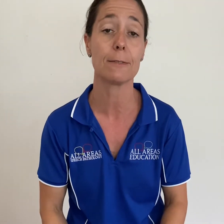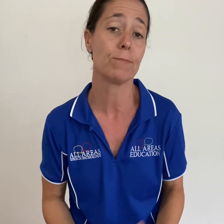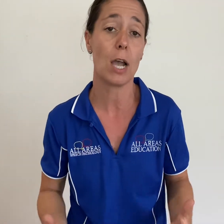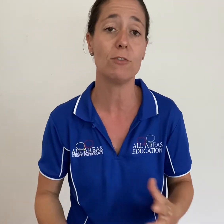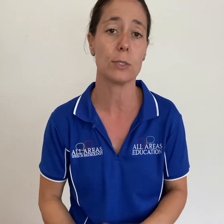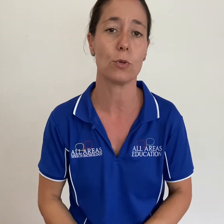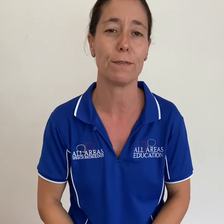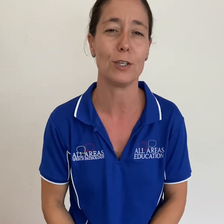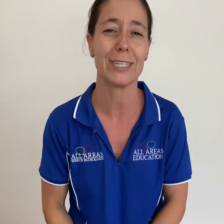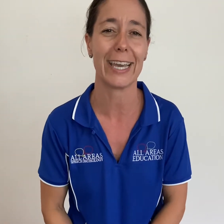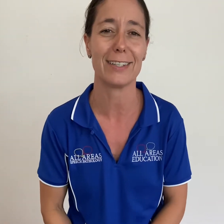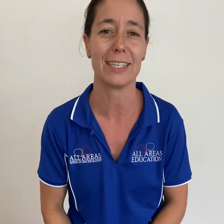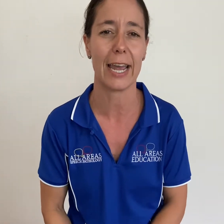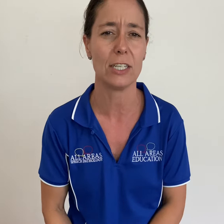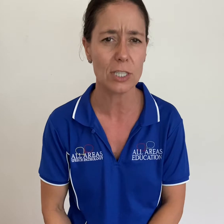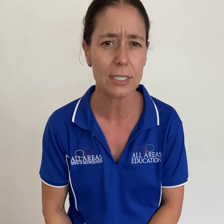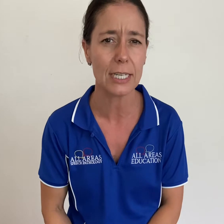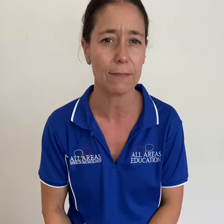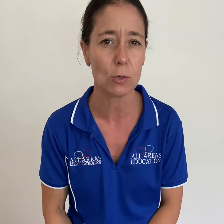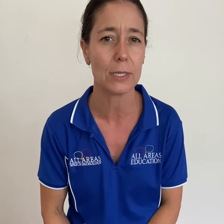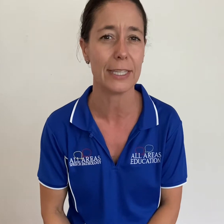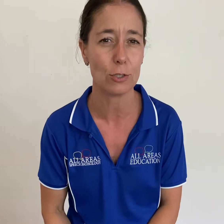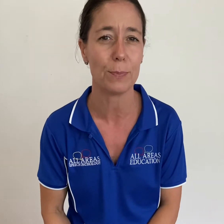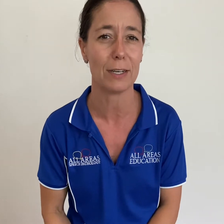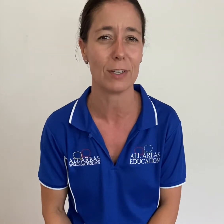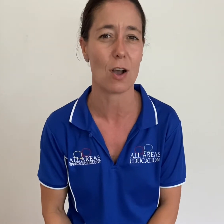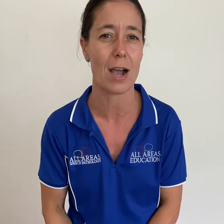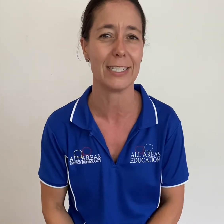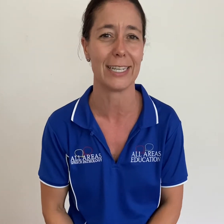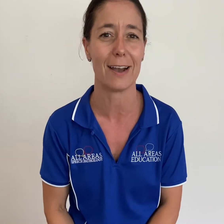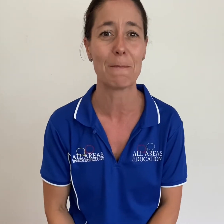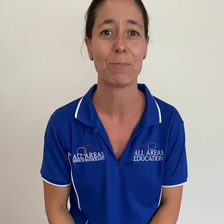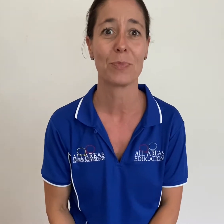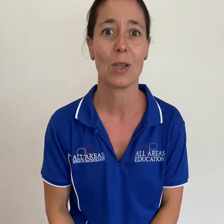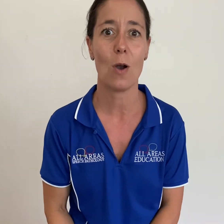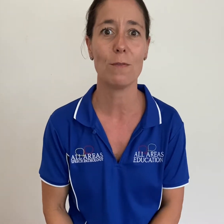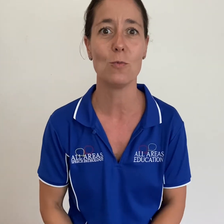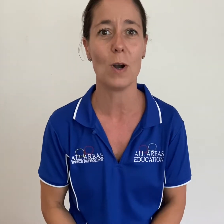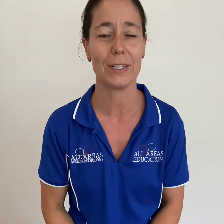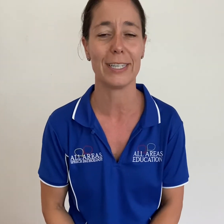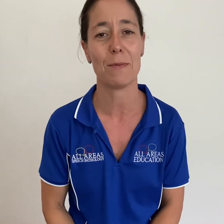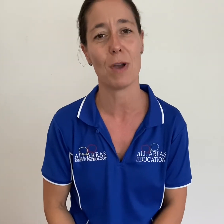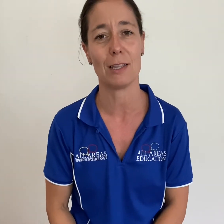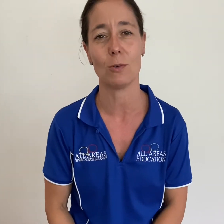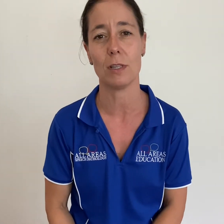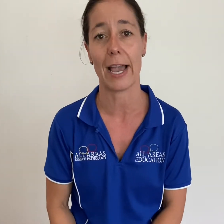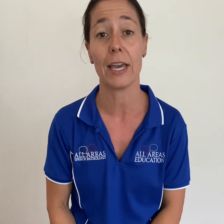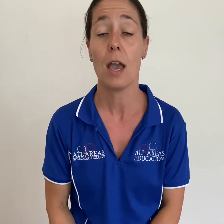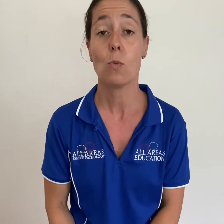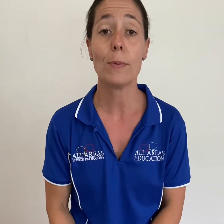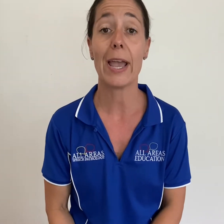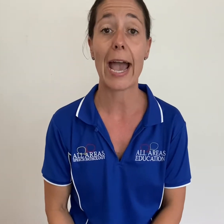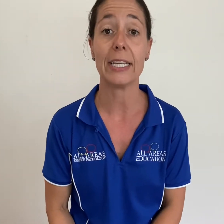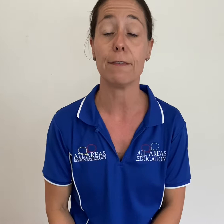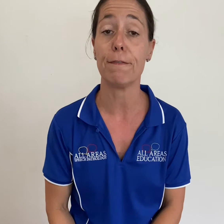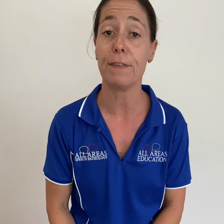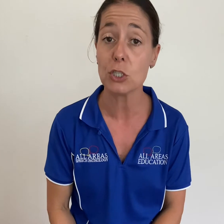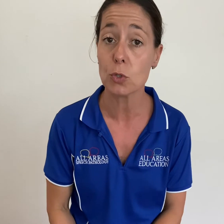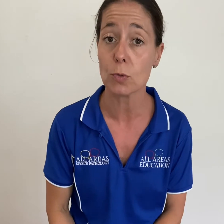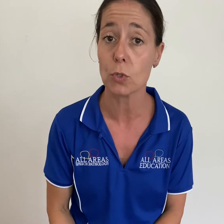I've just put a few together today just to give you a little bit of an idea of what it might look like when we're adding a visual